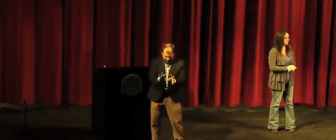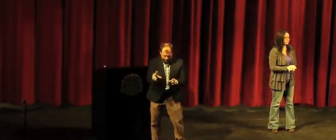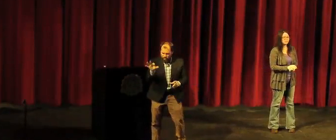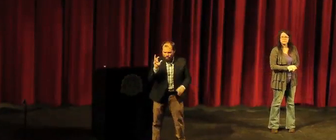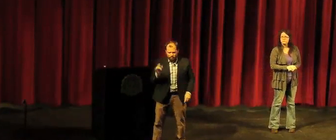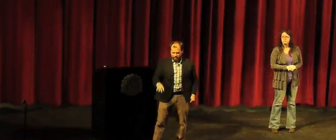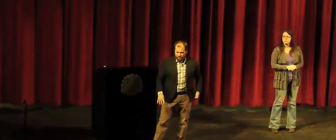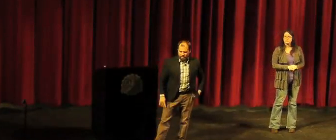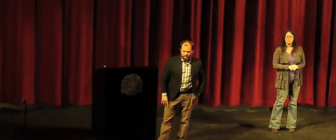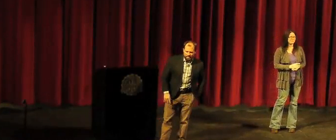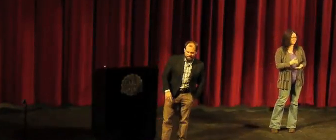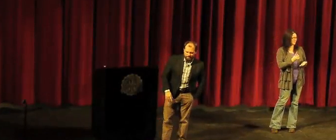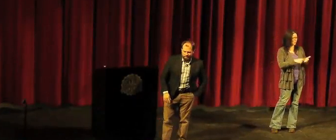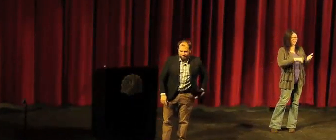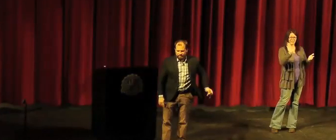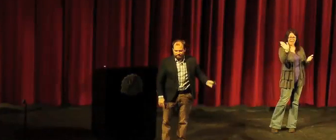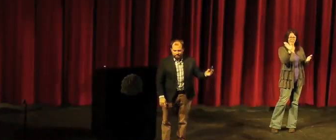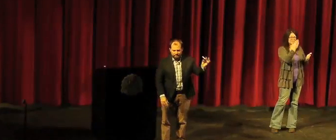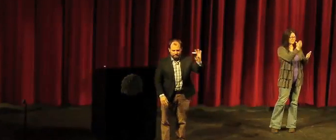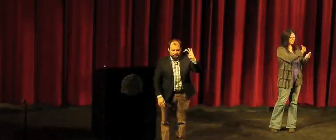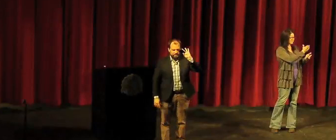What are these moves? What's going on?